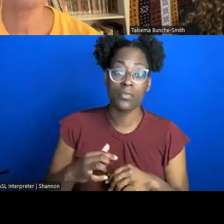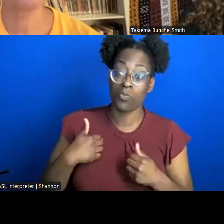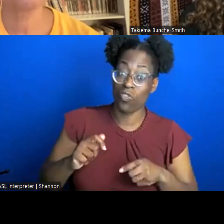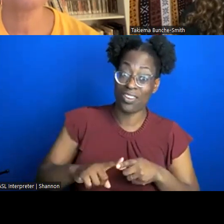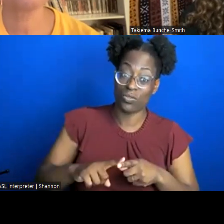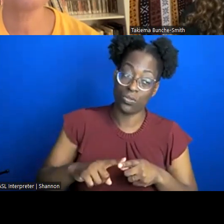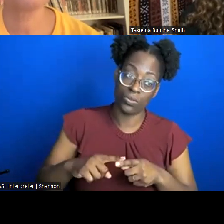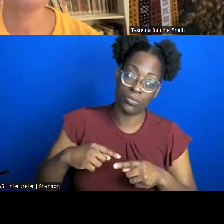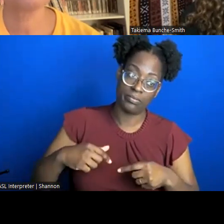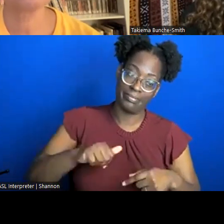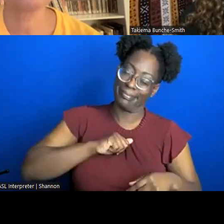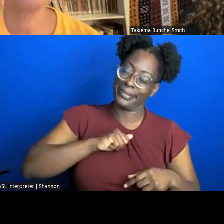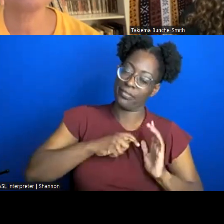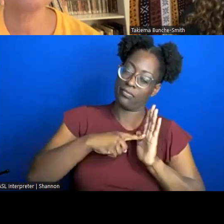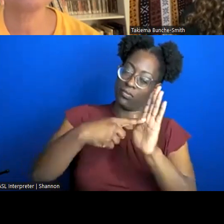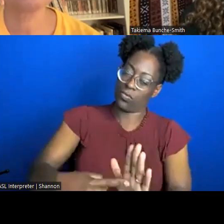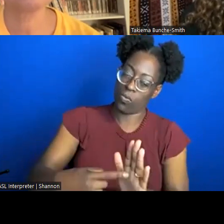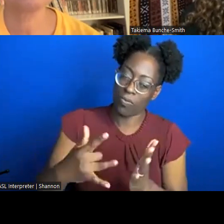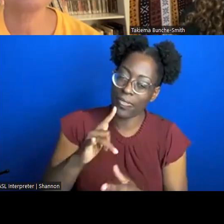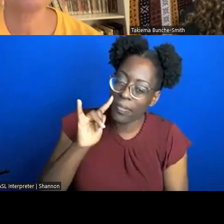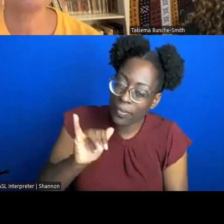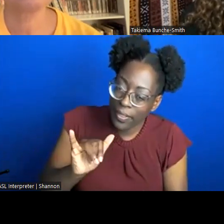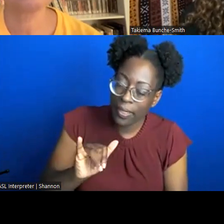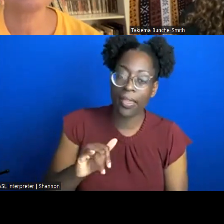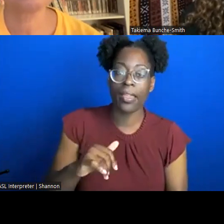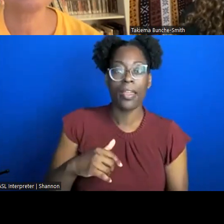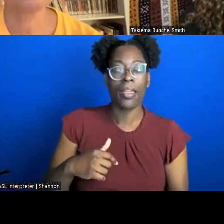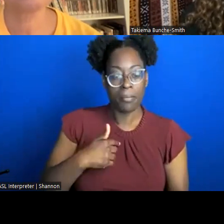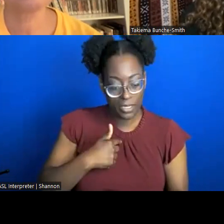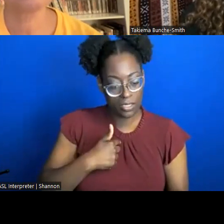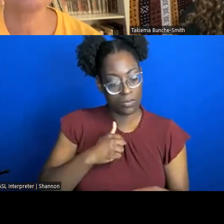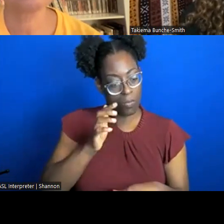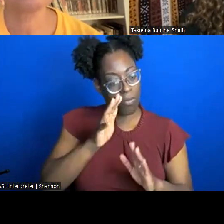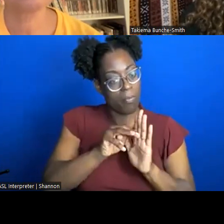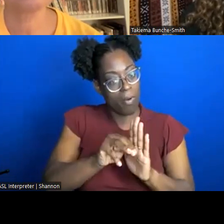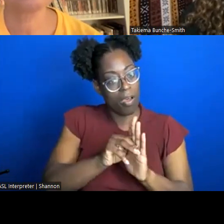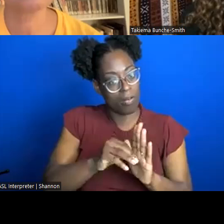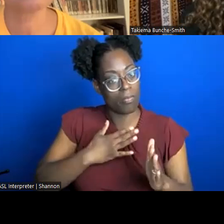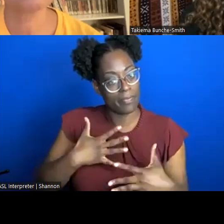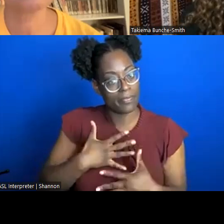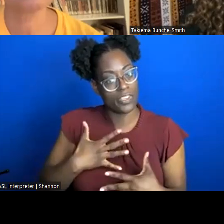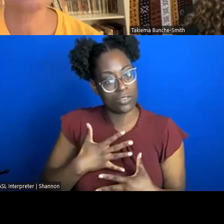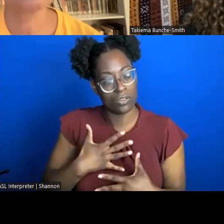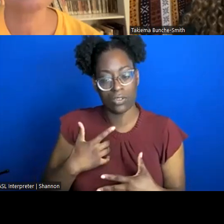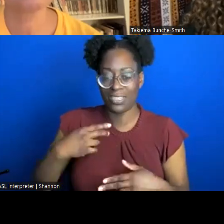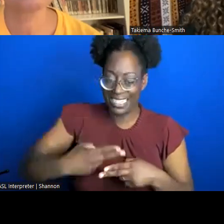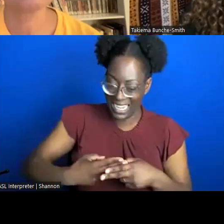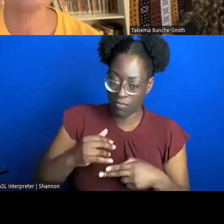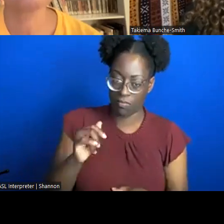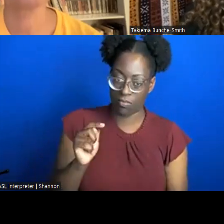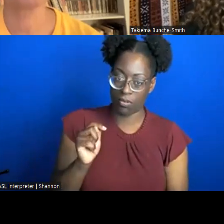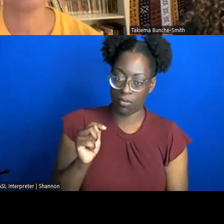a pathway into leaning into whatever might be the discomfort or the